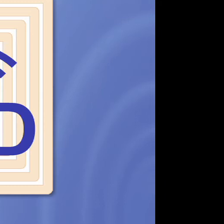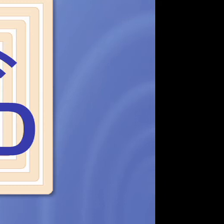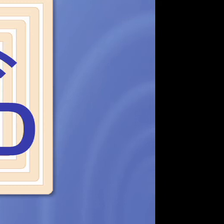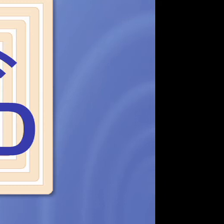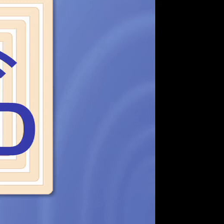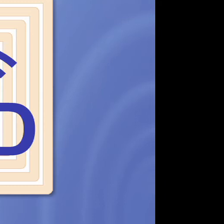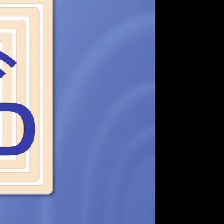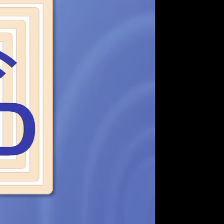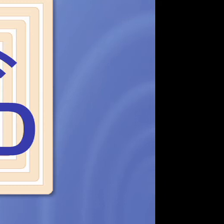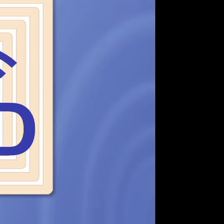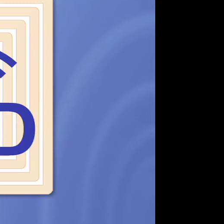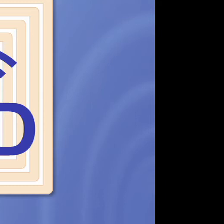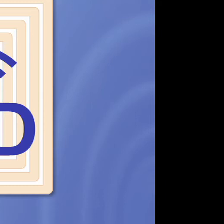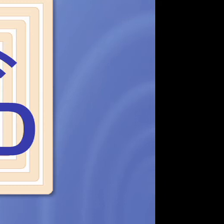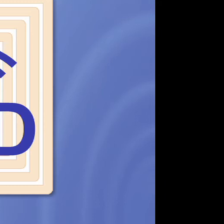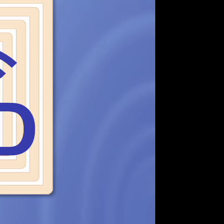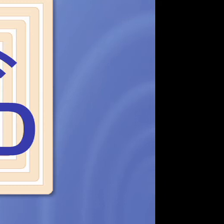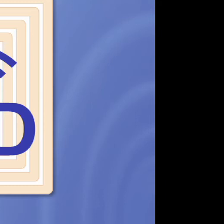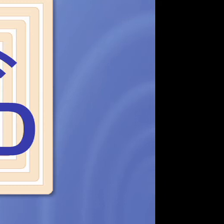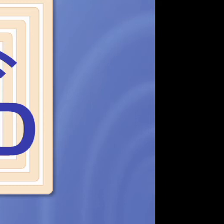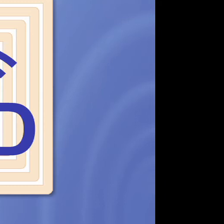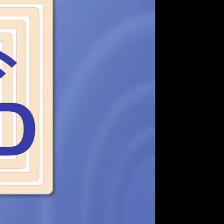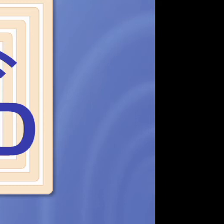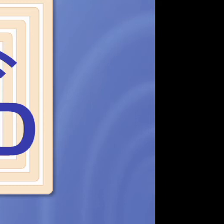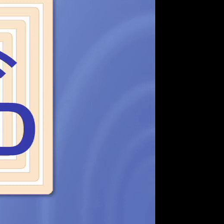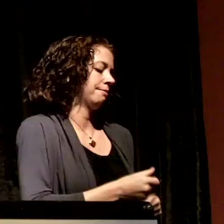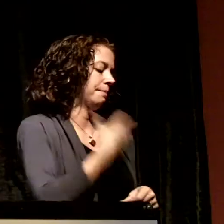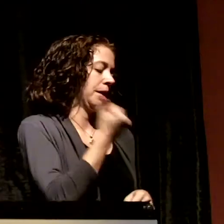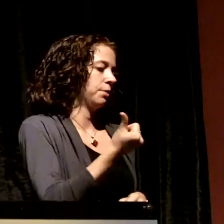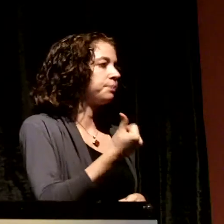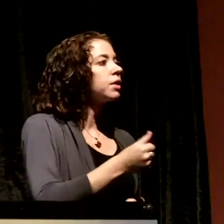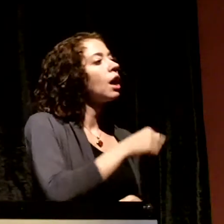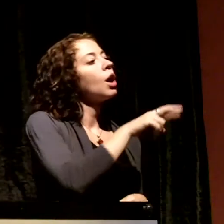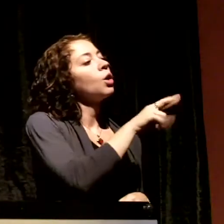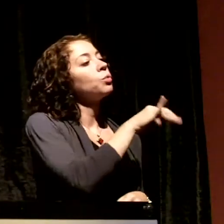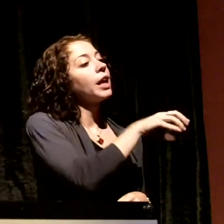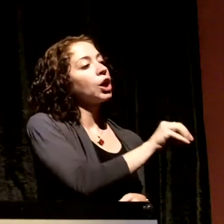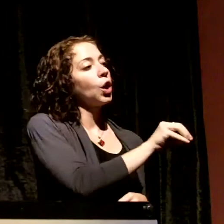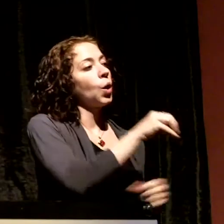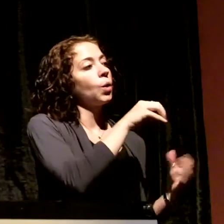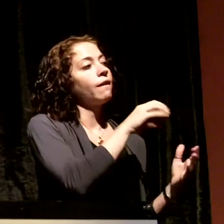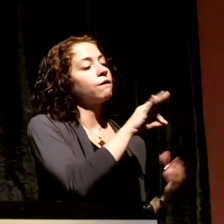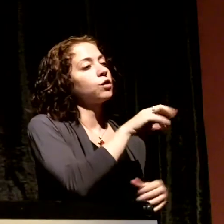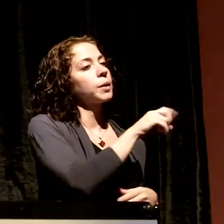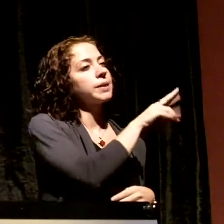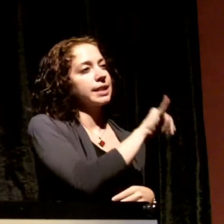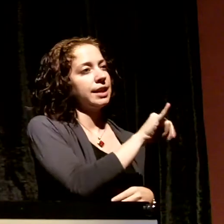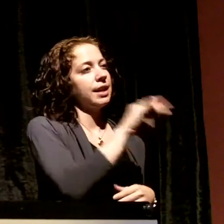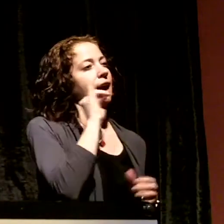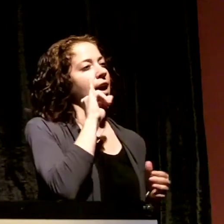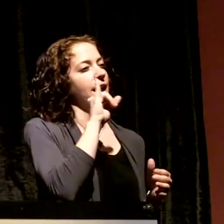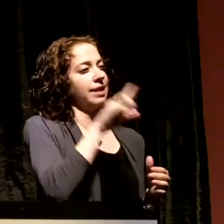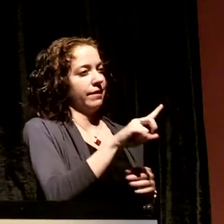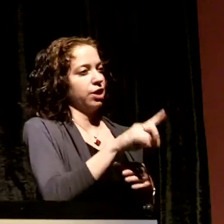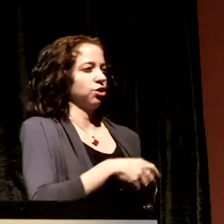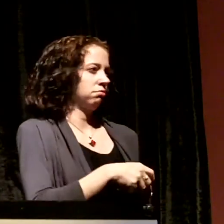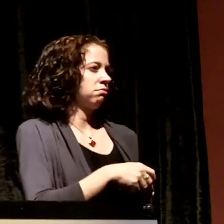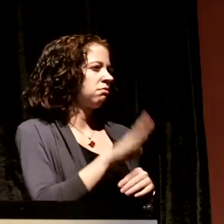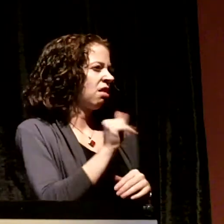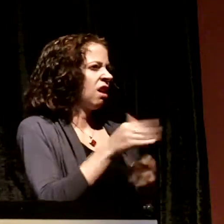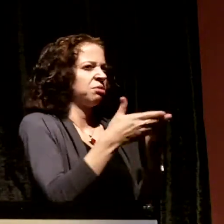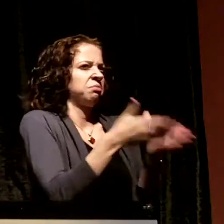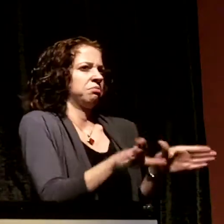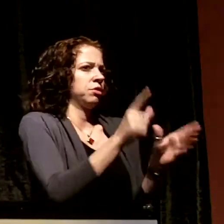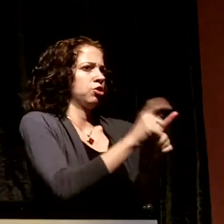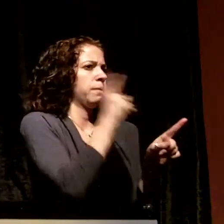Well, I like my acronym better. The conventional definition of RFID is radio frequency identification. And it's a blanket term for anything that